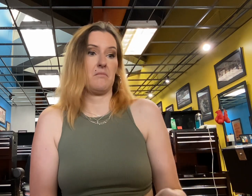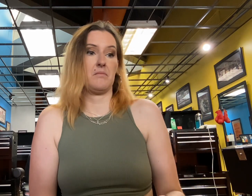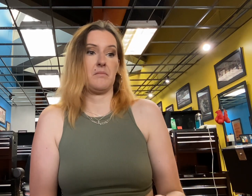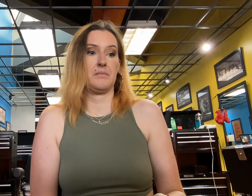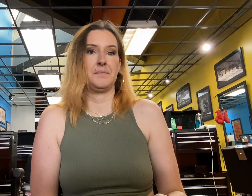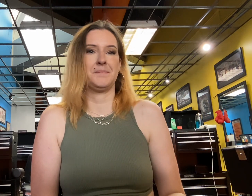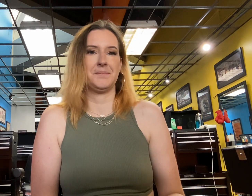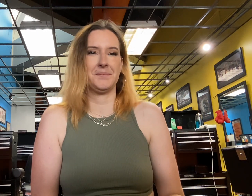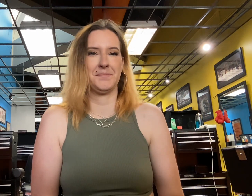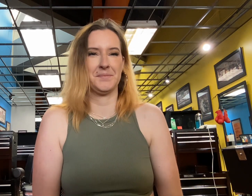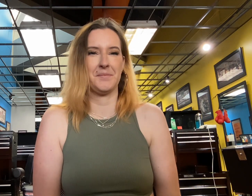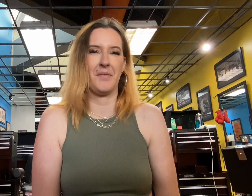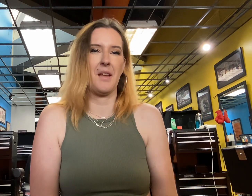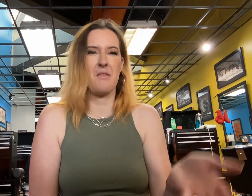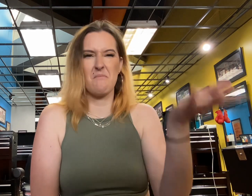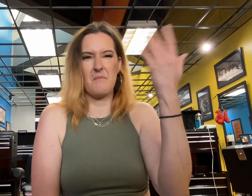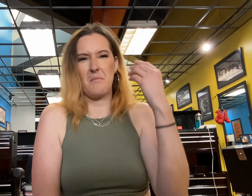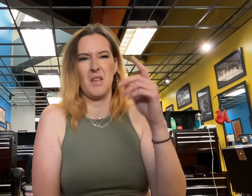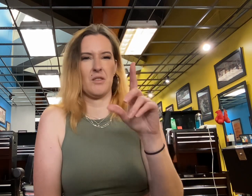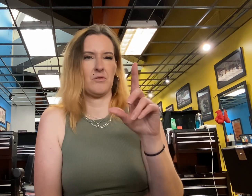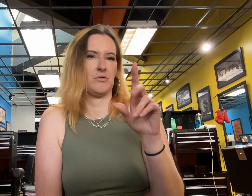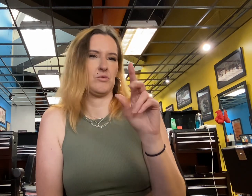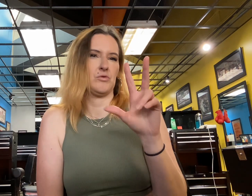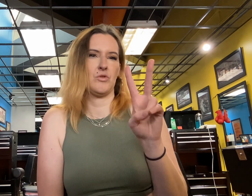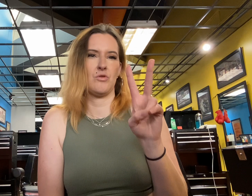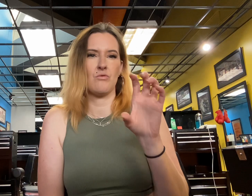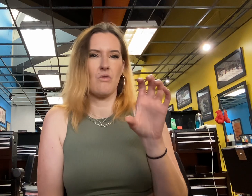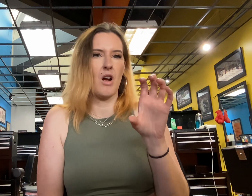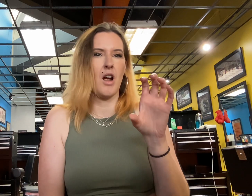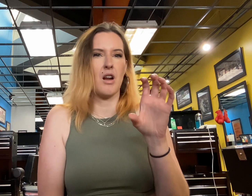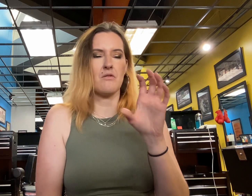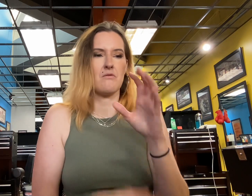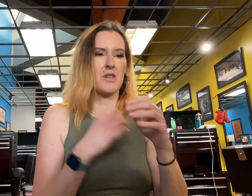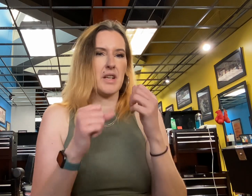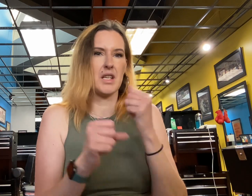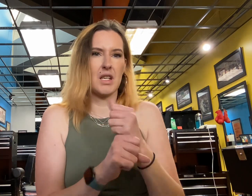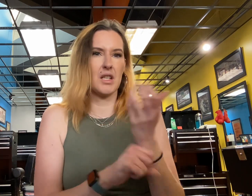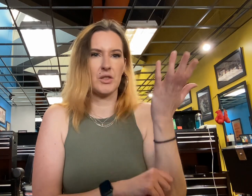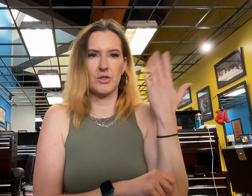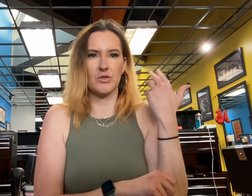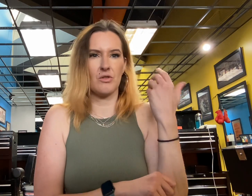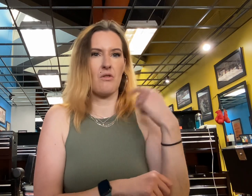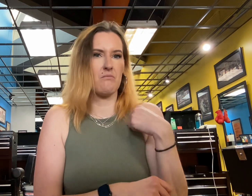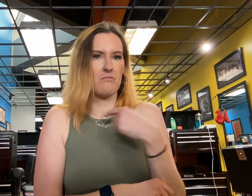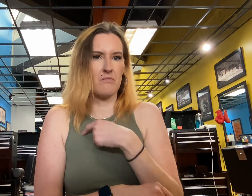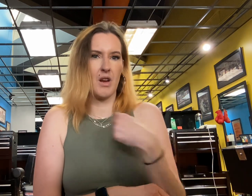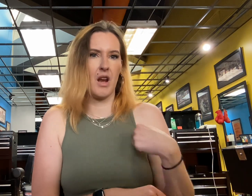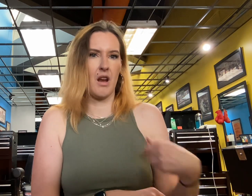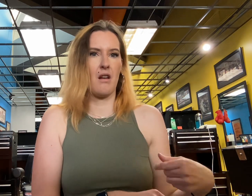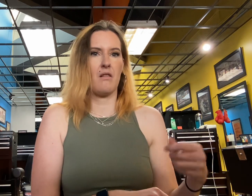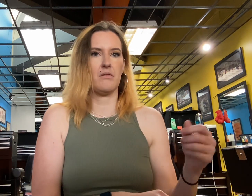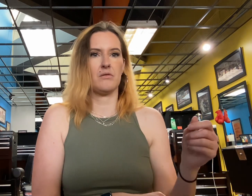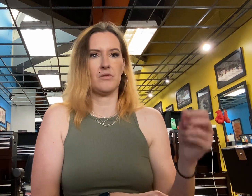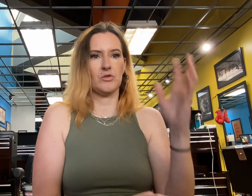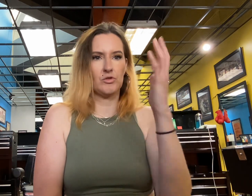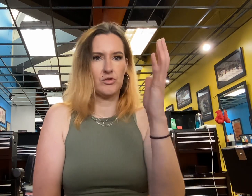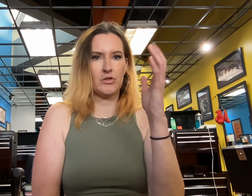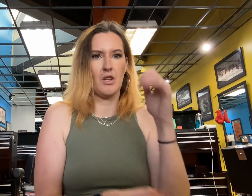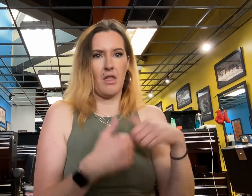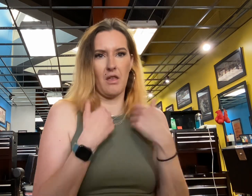China over 200 years ago. It thrives in urban environments and areas with little vegetation, like along railroads or highways, where